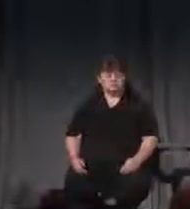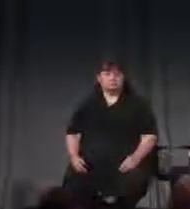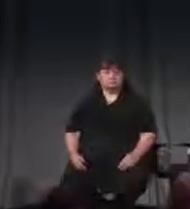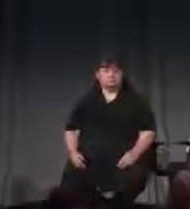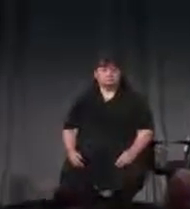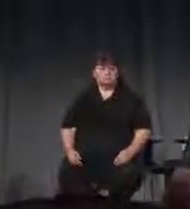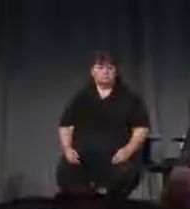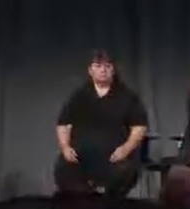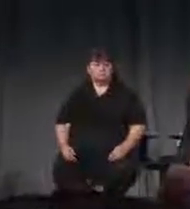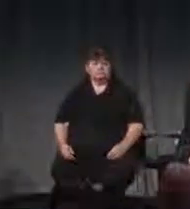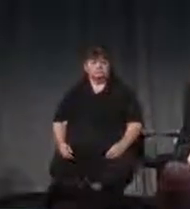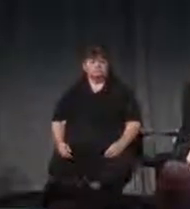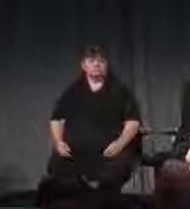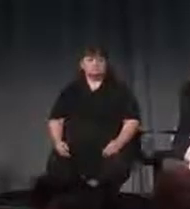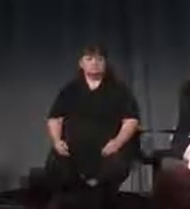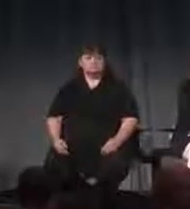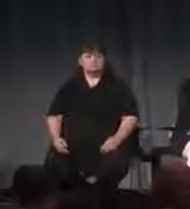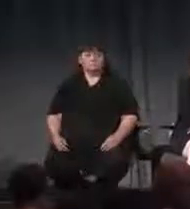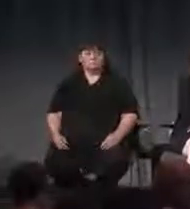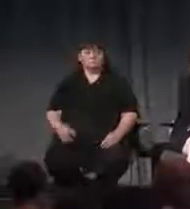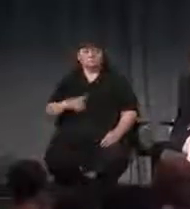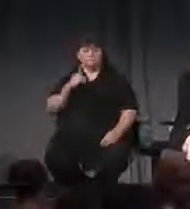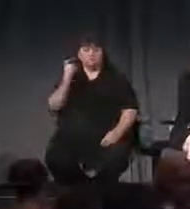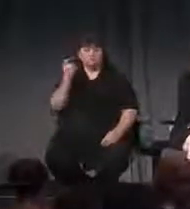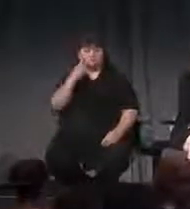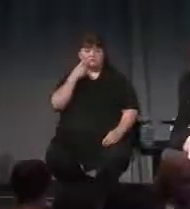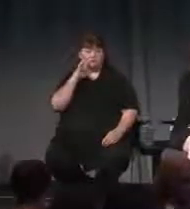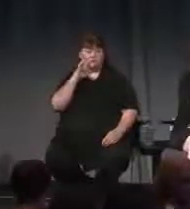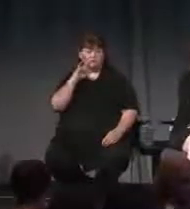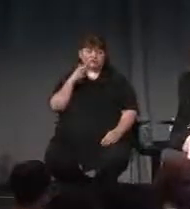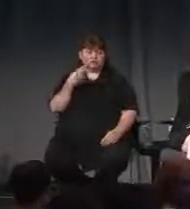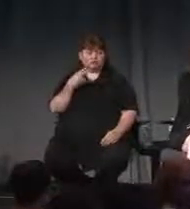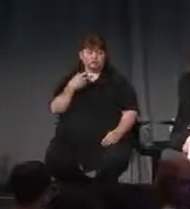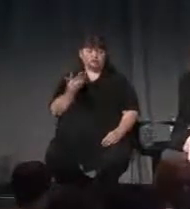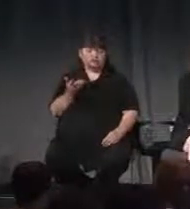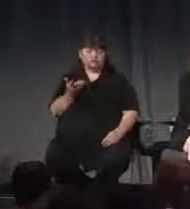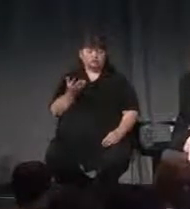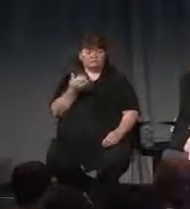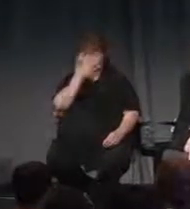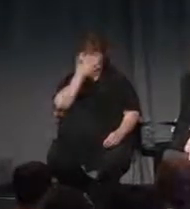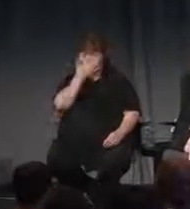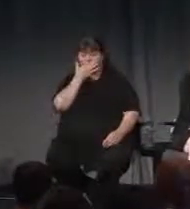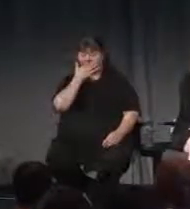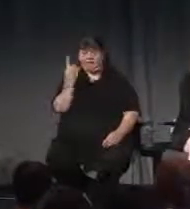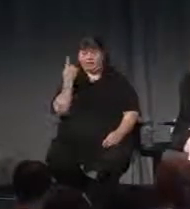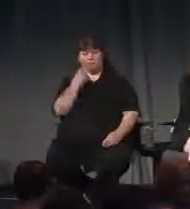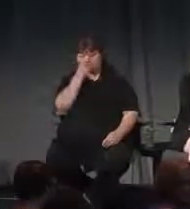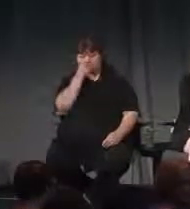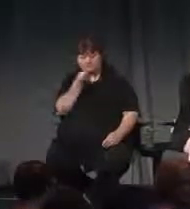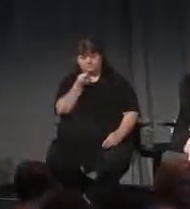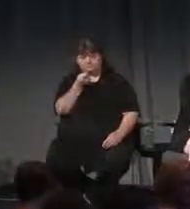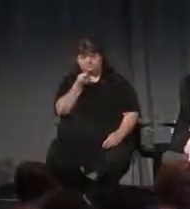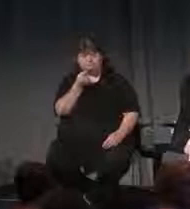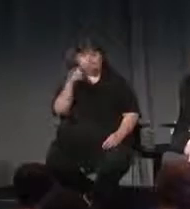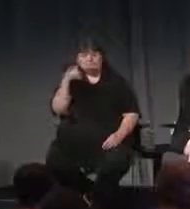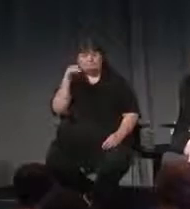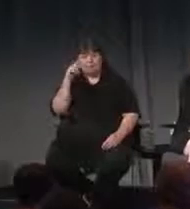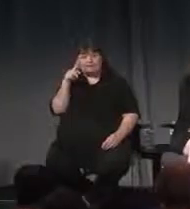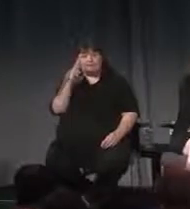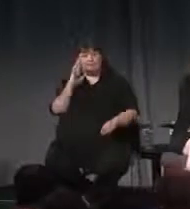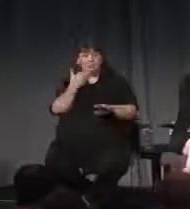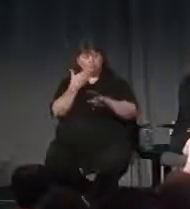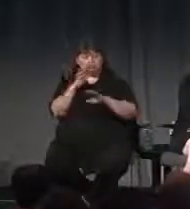Hi. This probably would be for Josh or Brian. As I'm someone who's been interested in pop music,